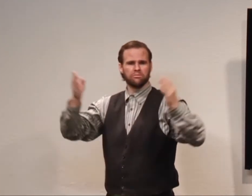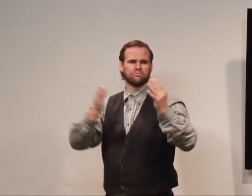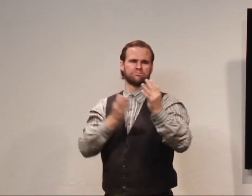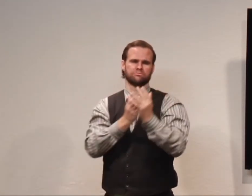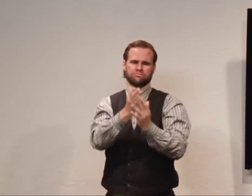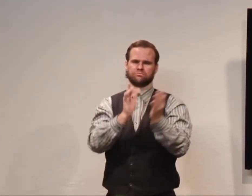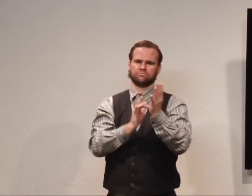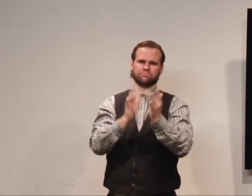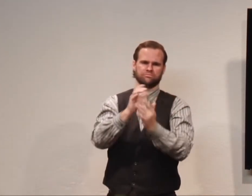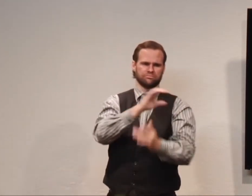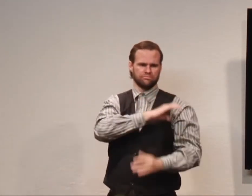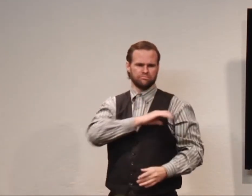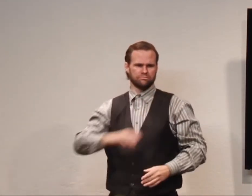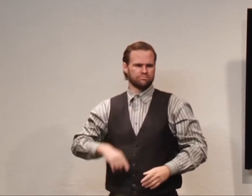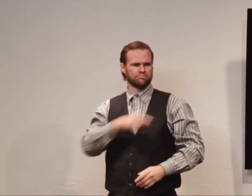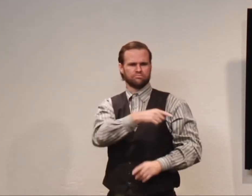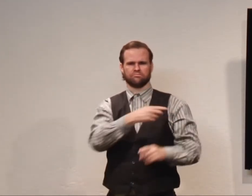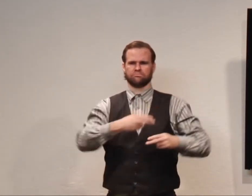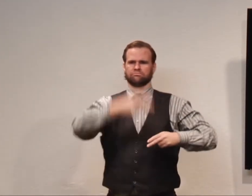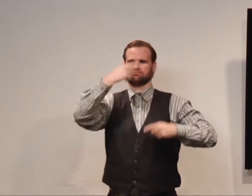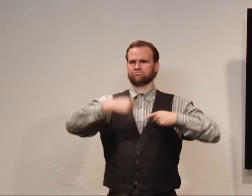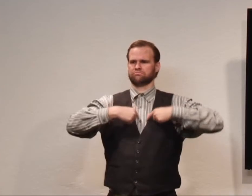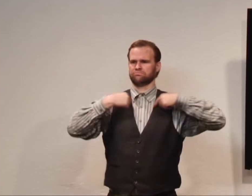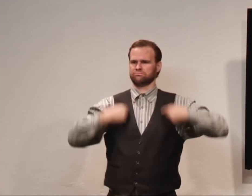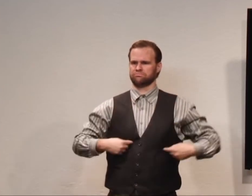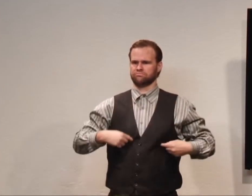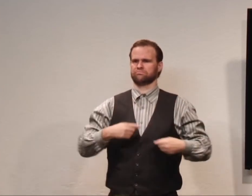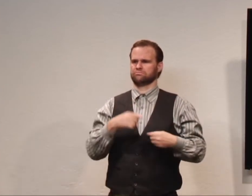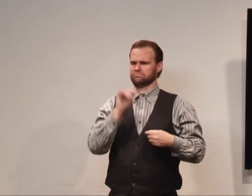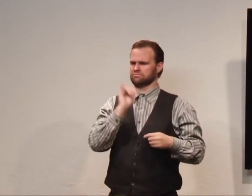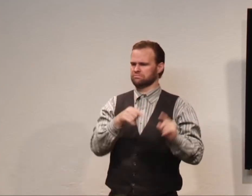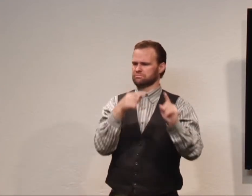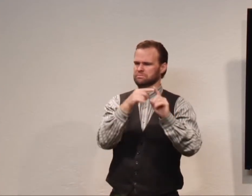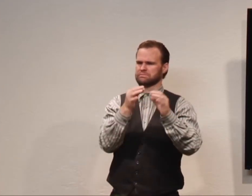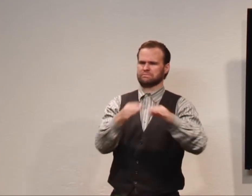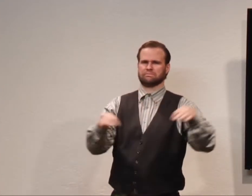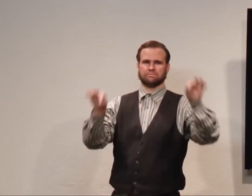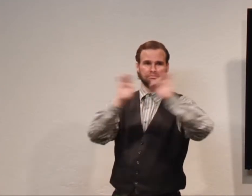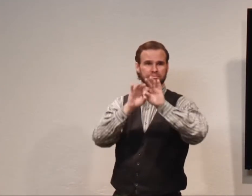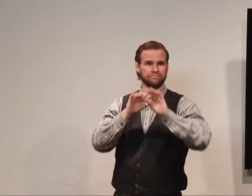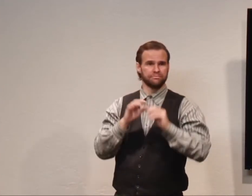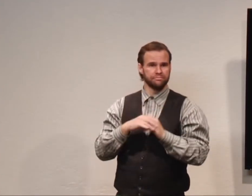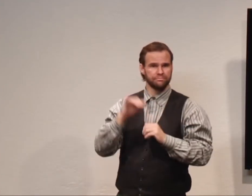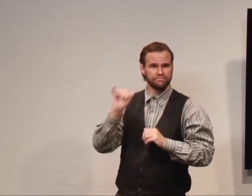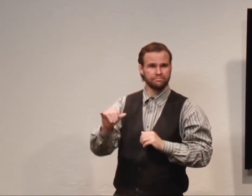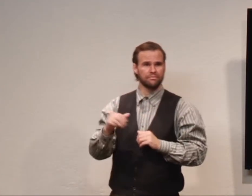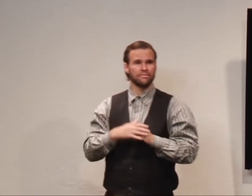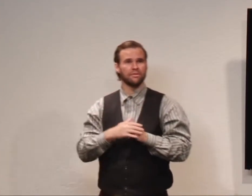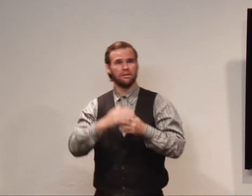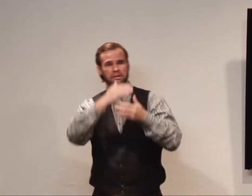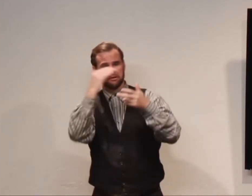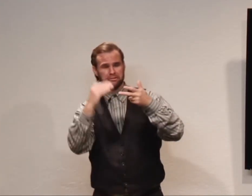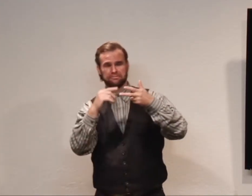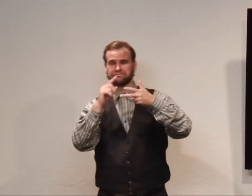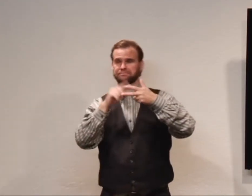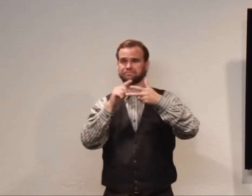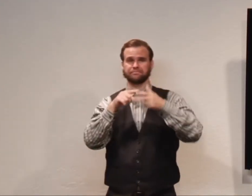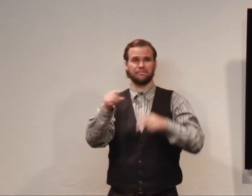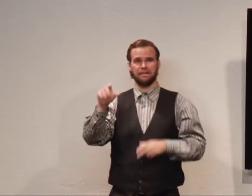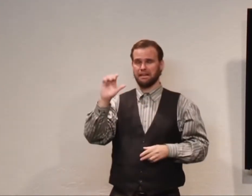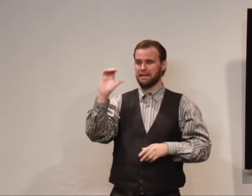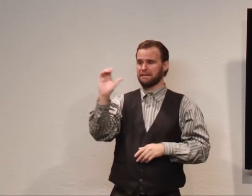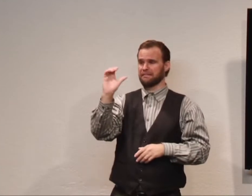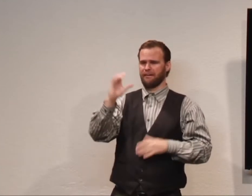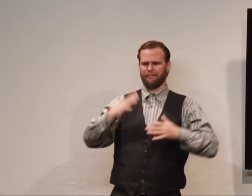we come before God, and we have an open way to access God because of the cross.